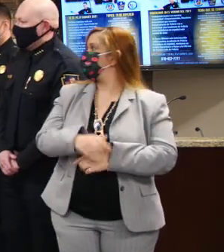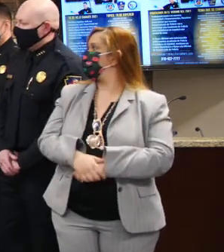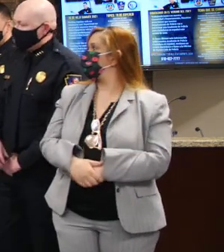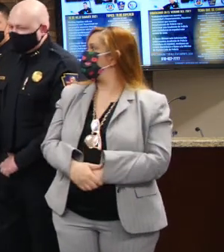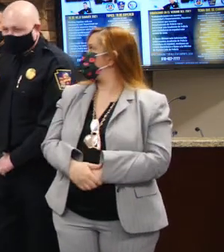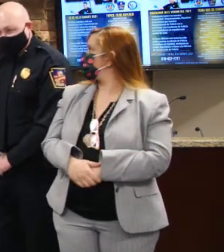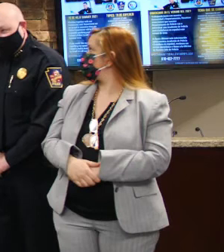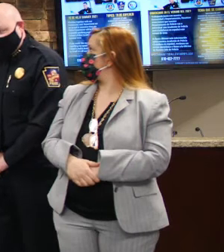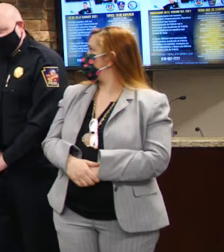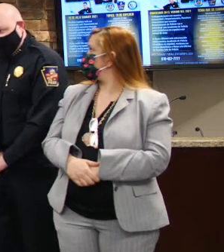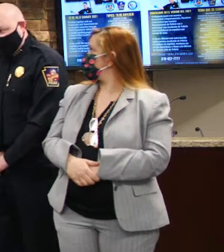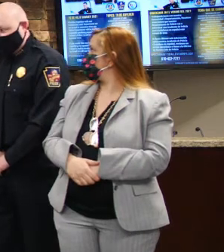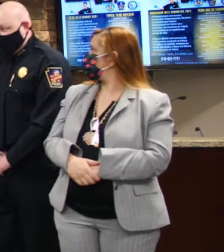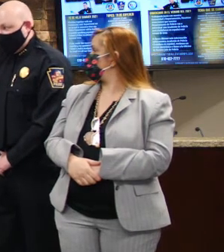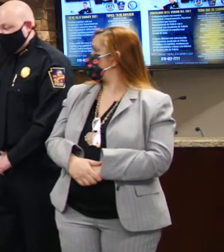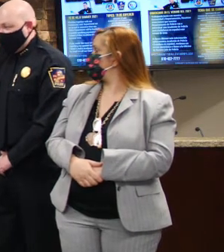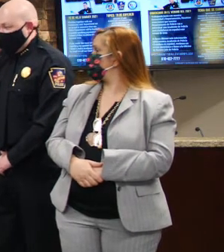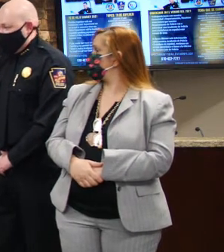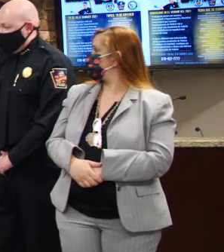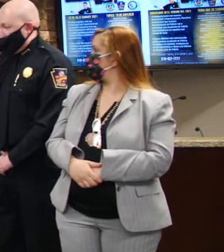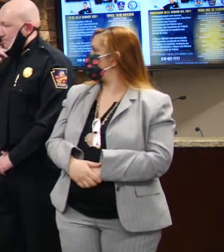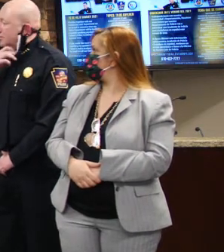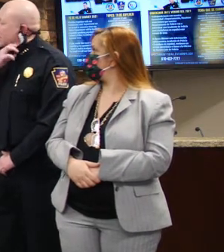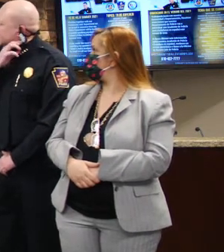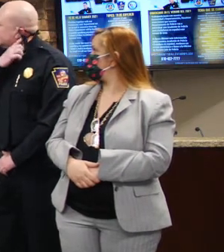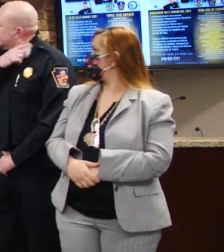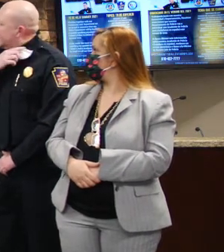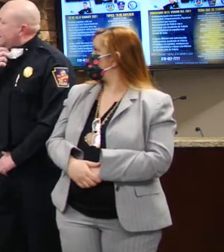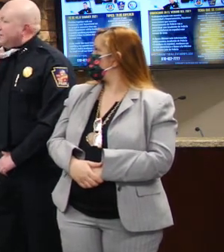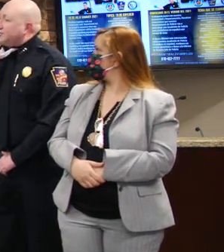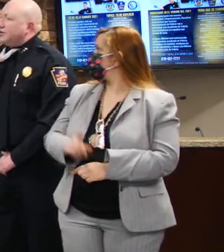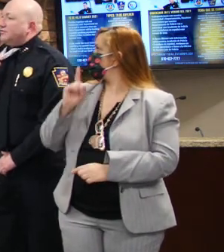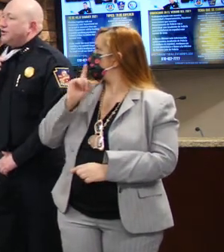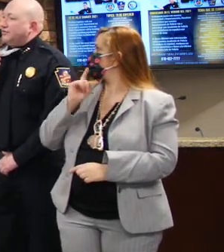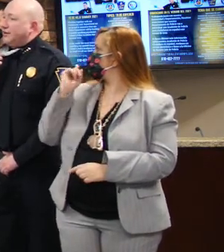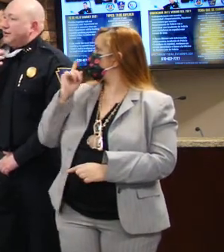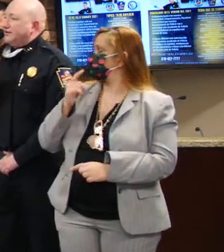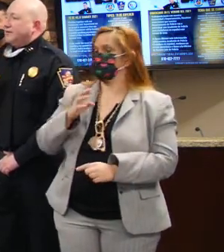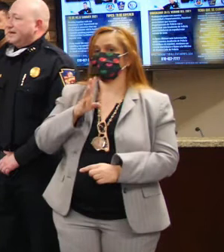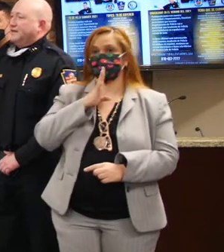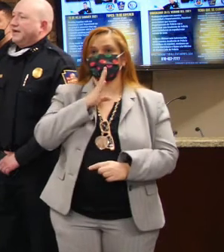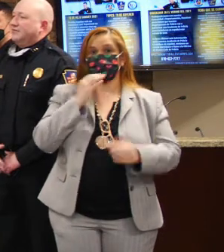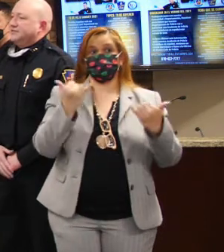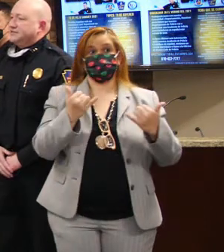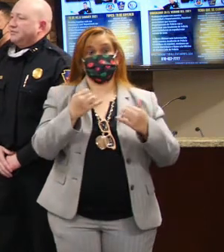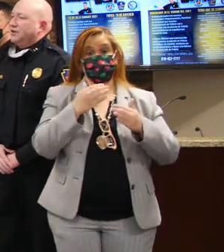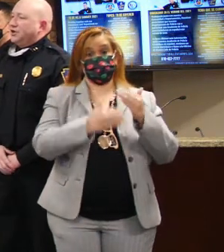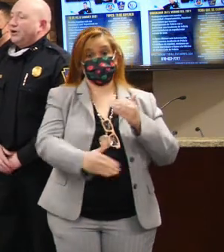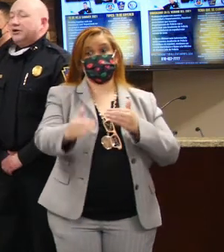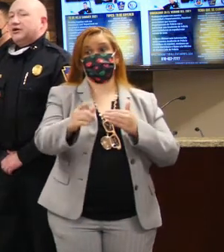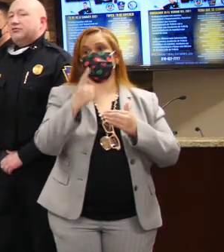checked out. Just some basic questions, sir, that came up was in terms of the lottery